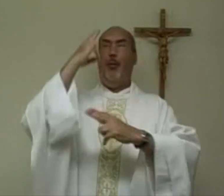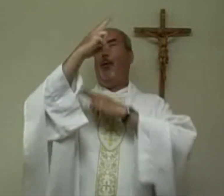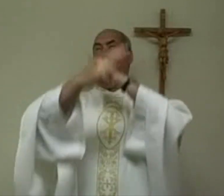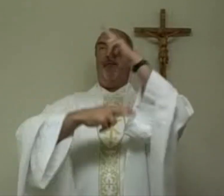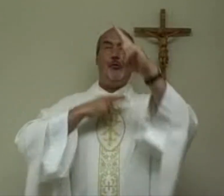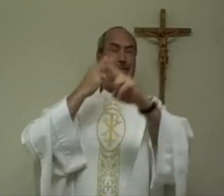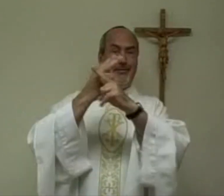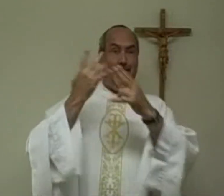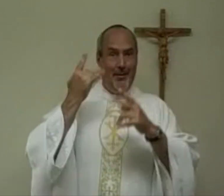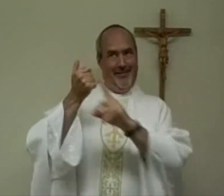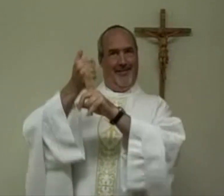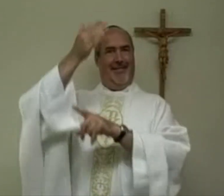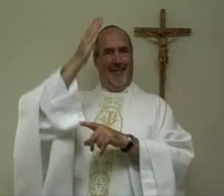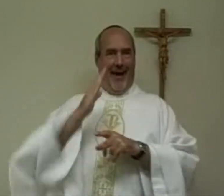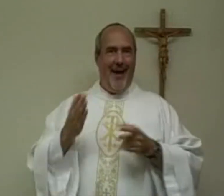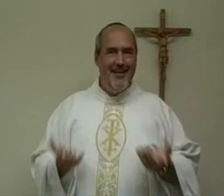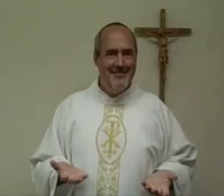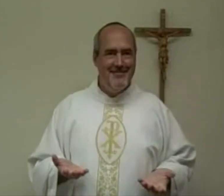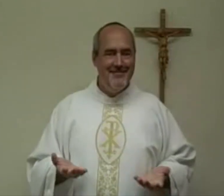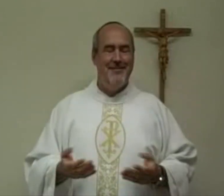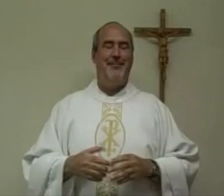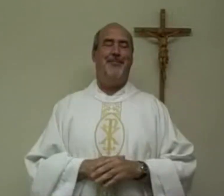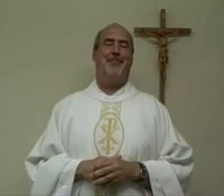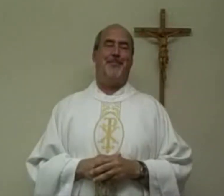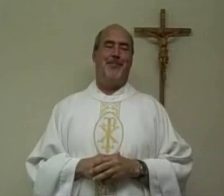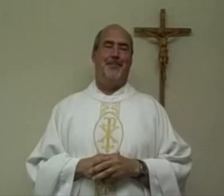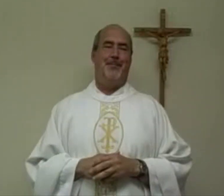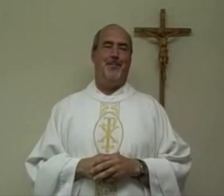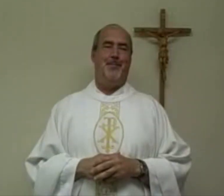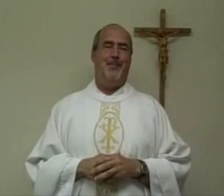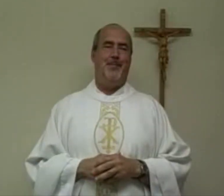Jews and King of that country, but King of the universe. He was God.